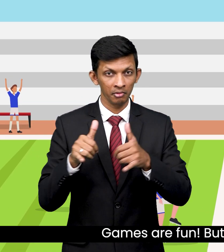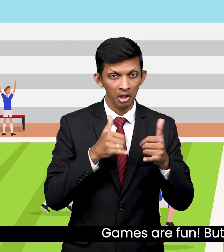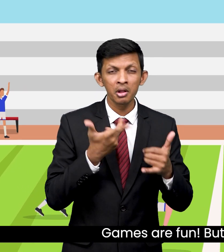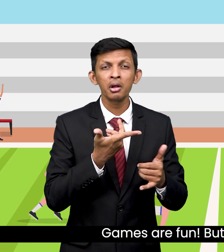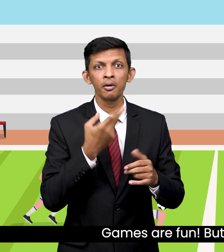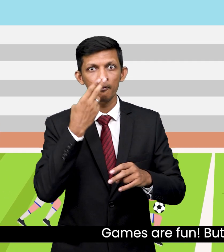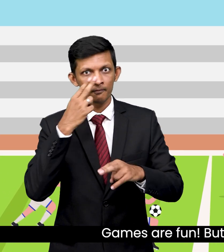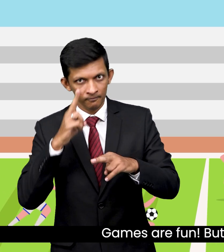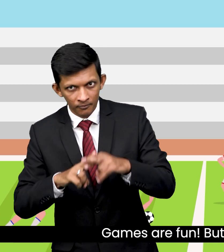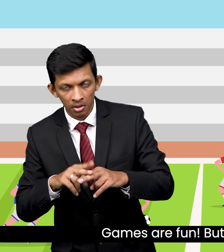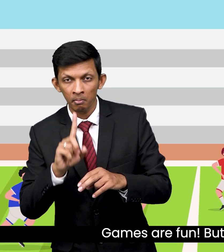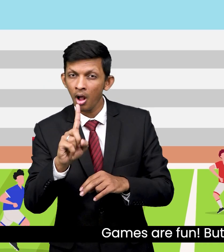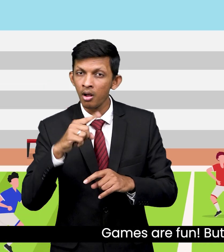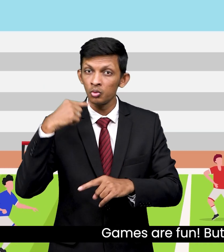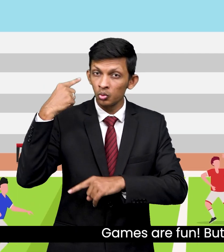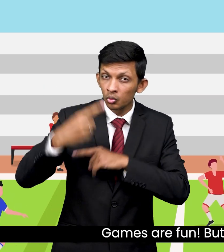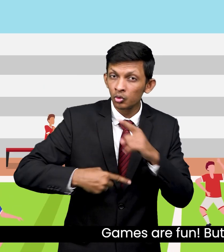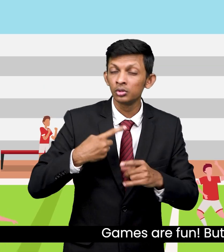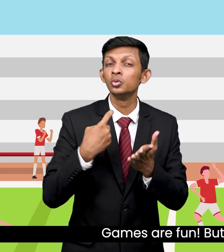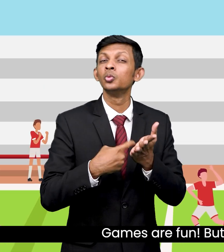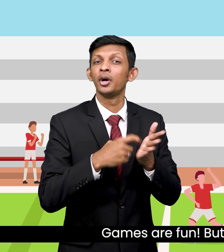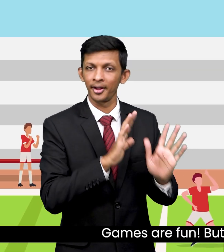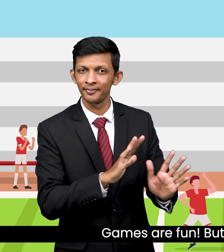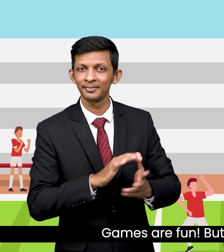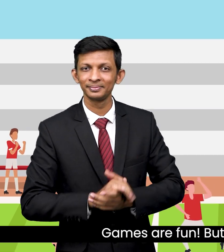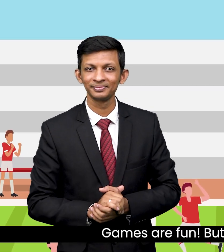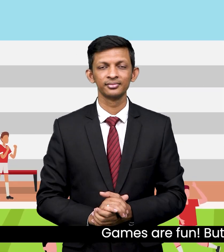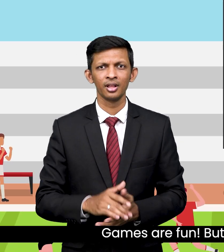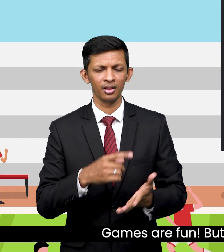Games are fun, but every game has rules.